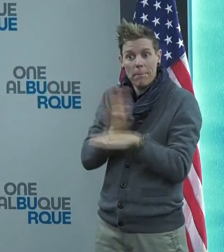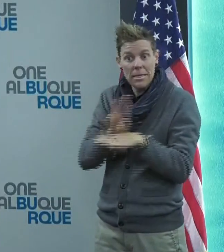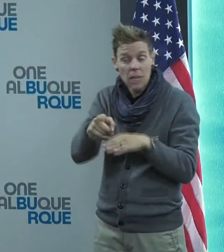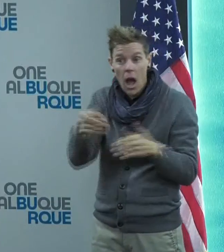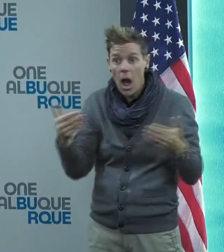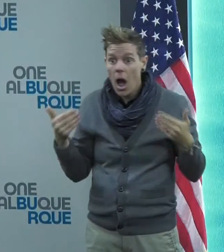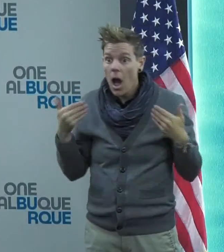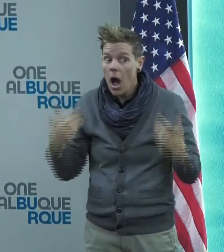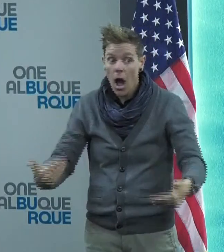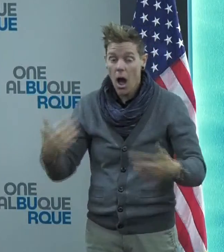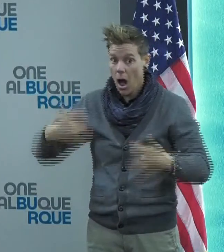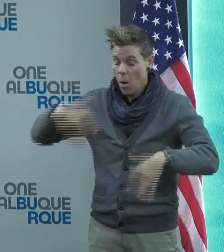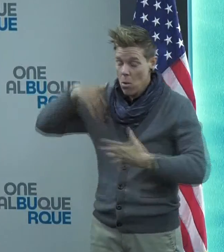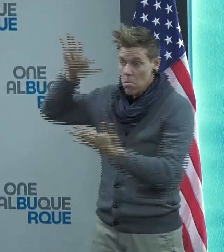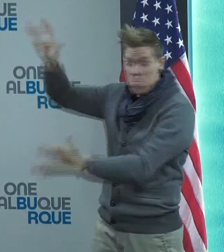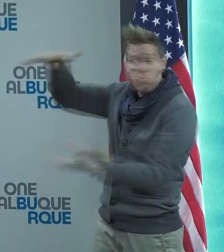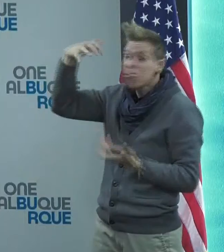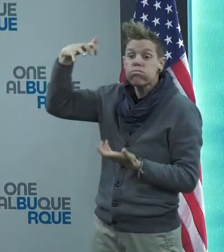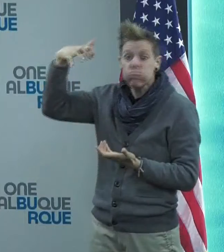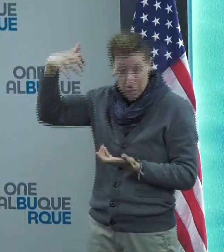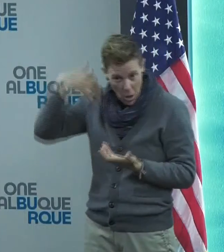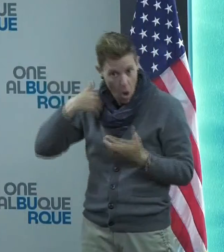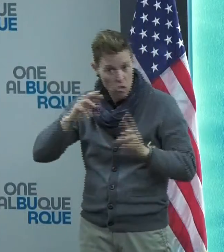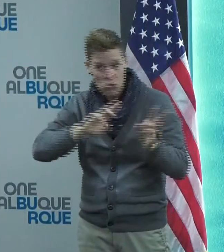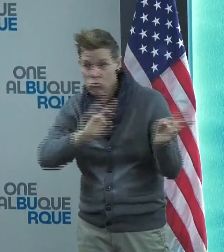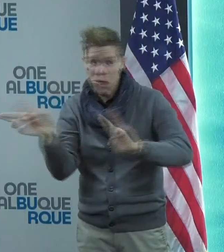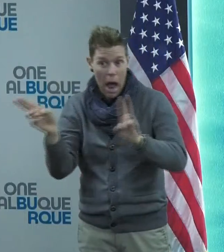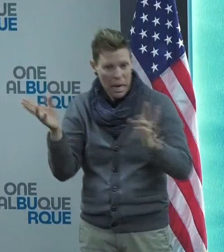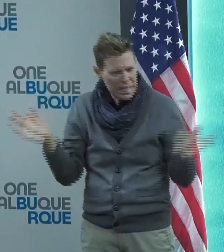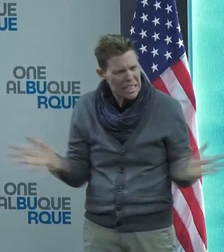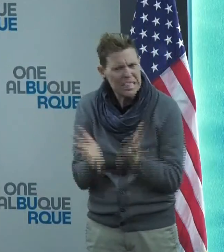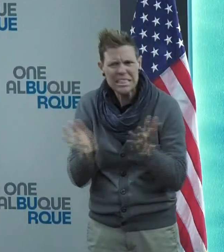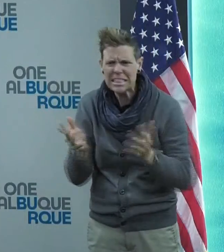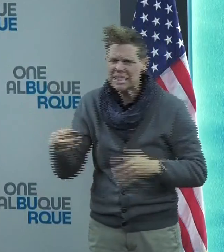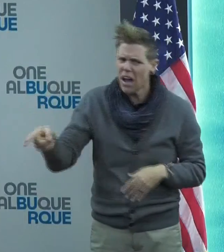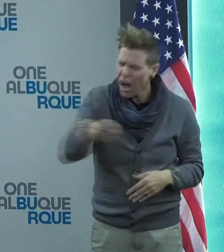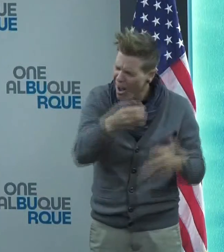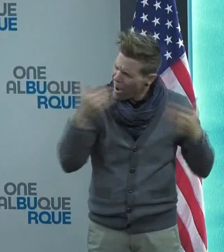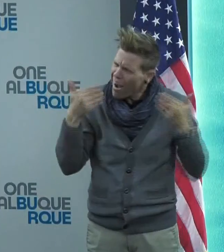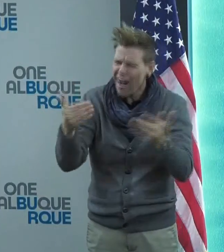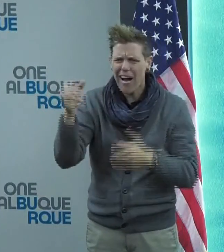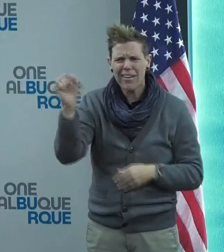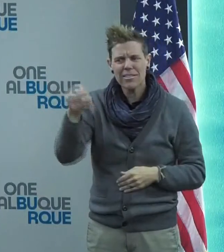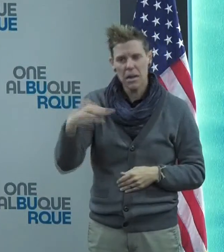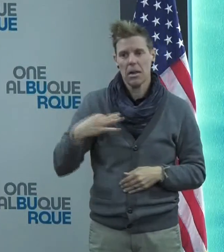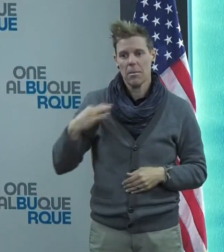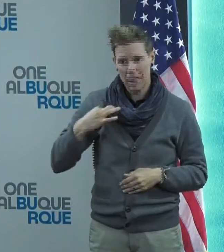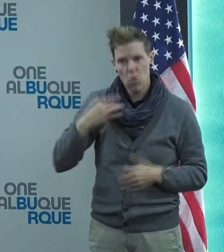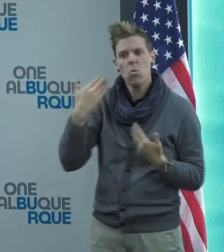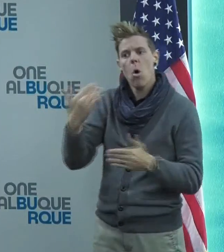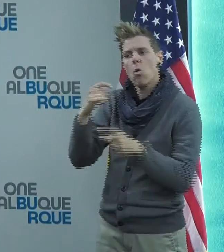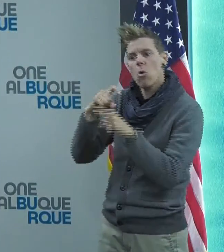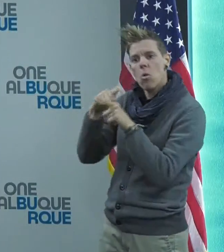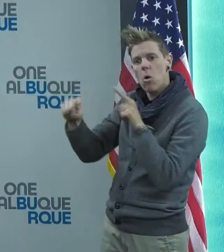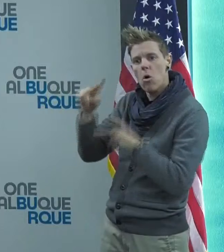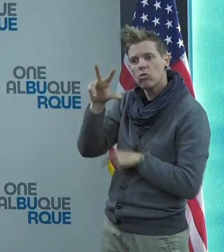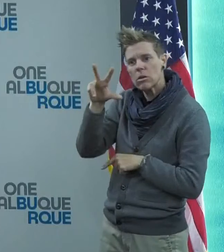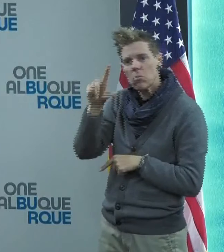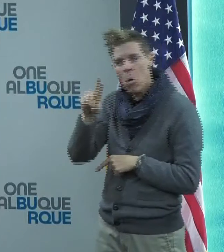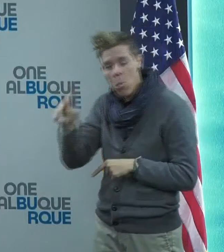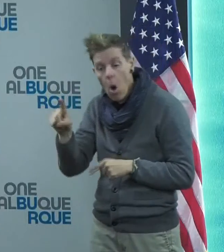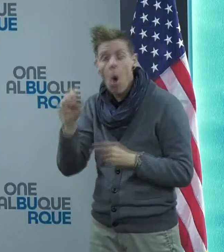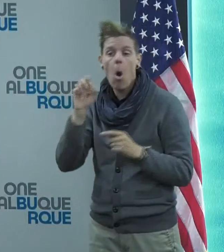encourage everyone to apply. You can call 311. You can look it up on the website, but as a reminder, the application window is now open for that $10